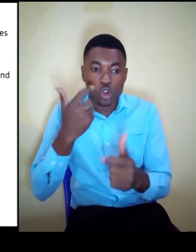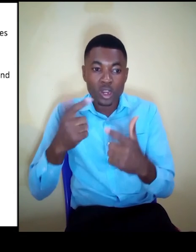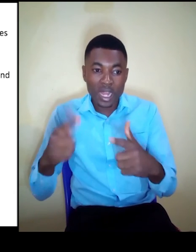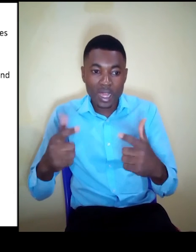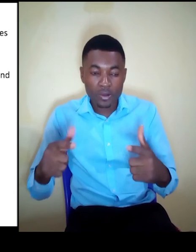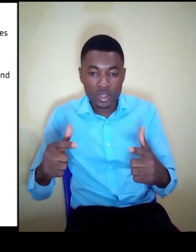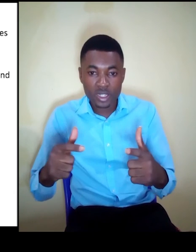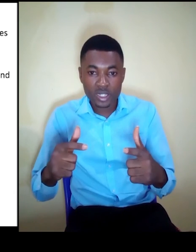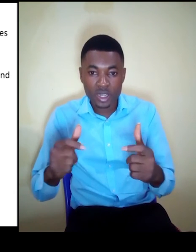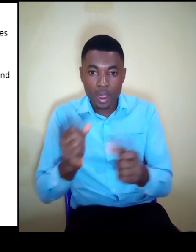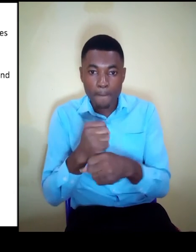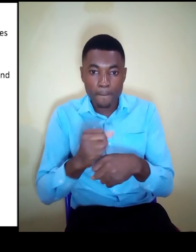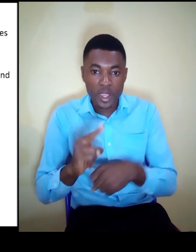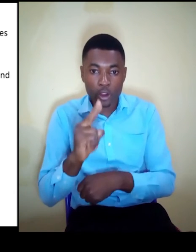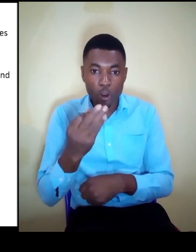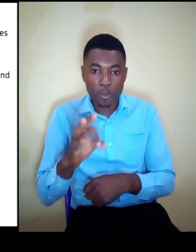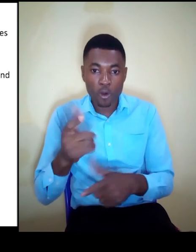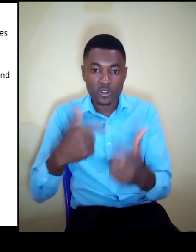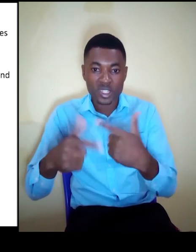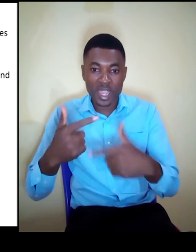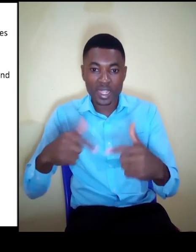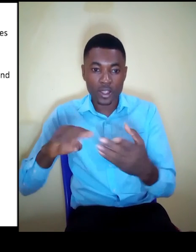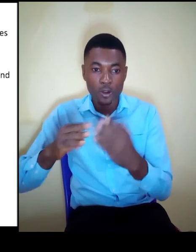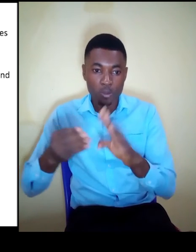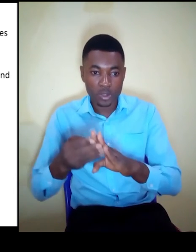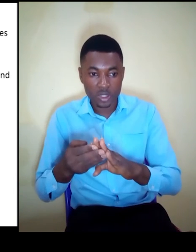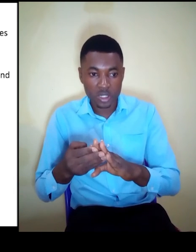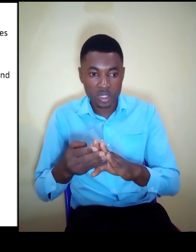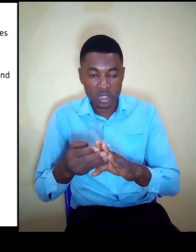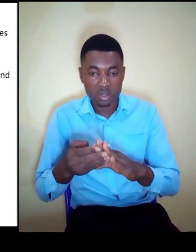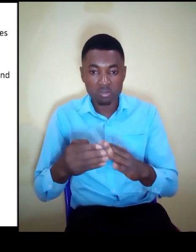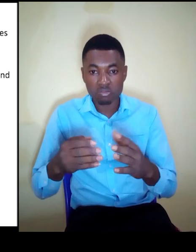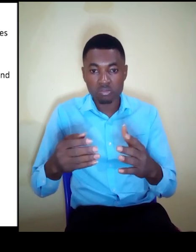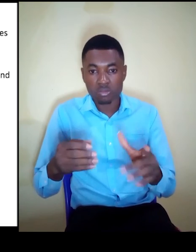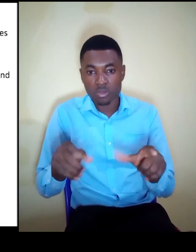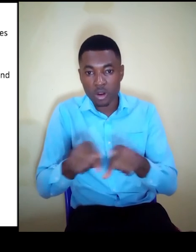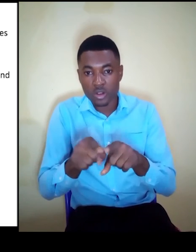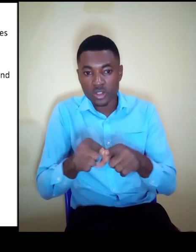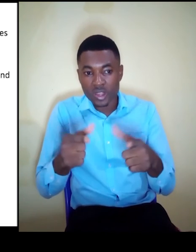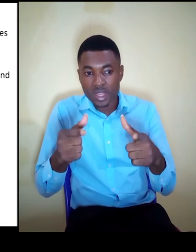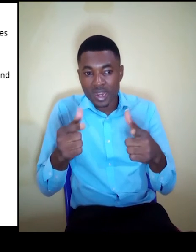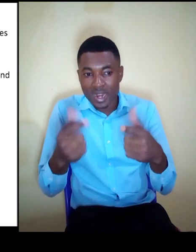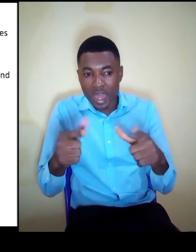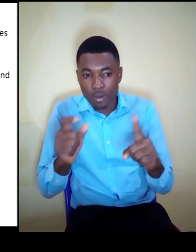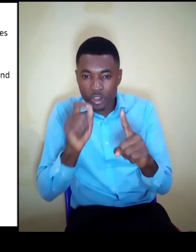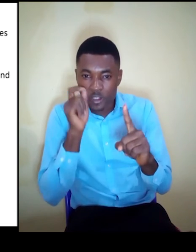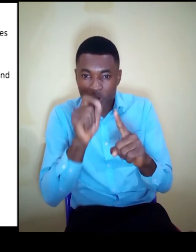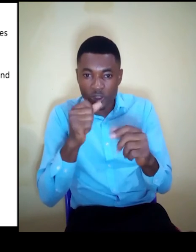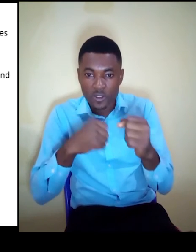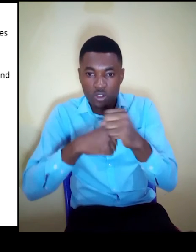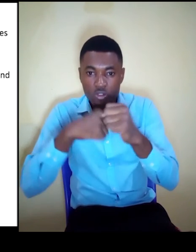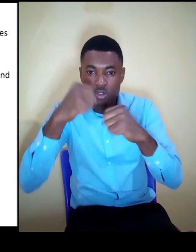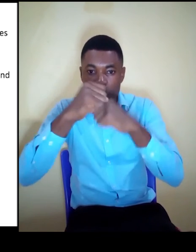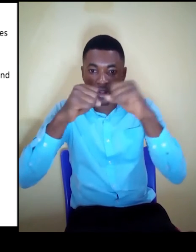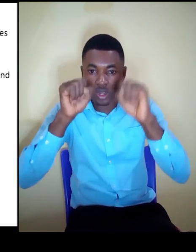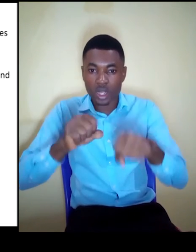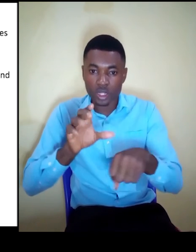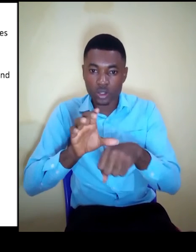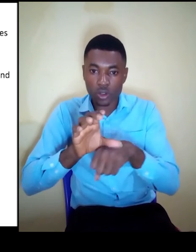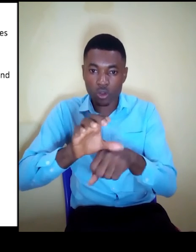bring about differences. Also, specific language structures can bring about differences.